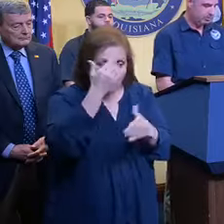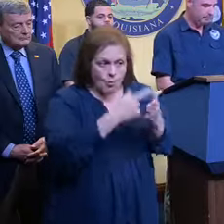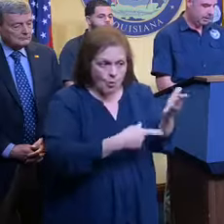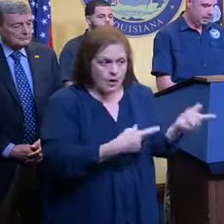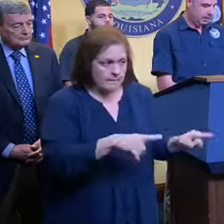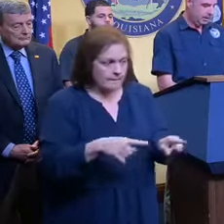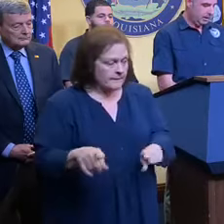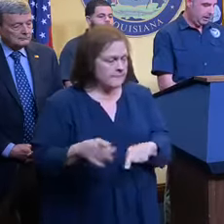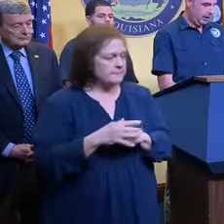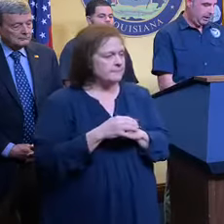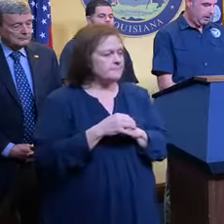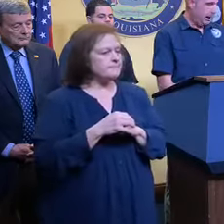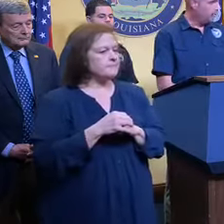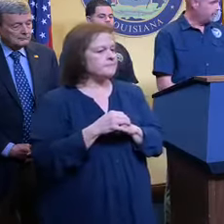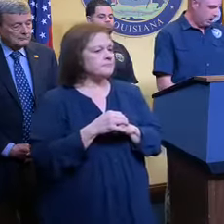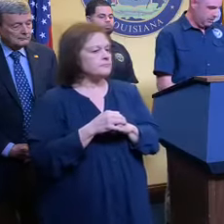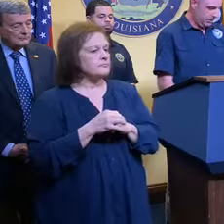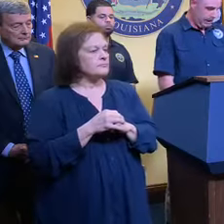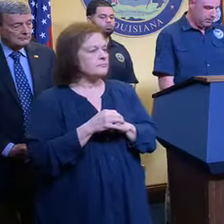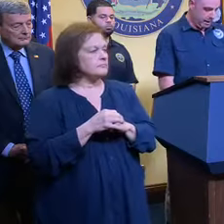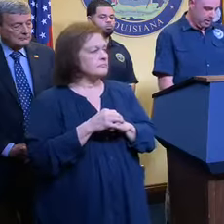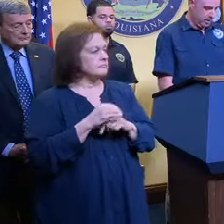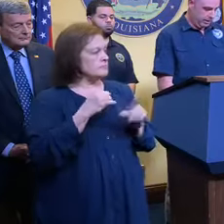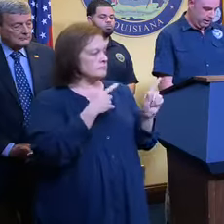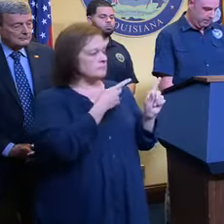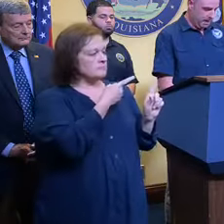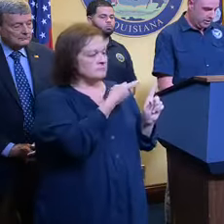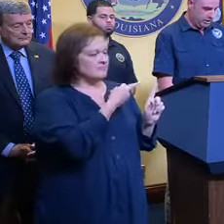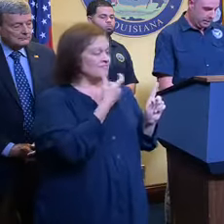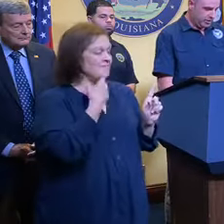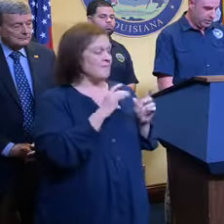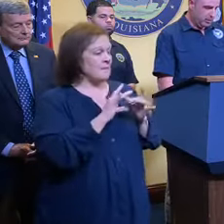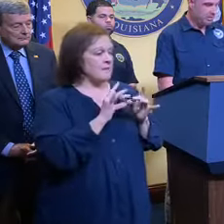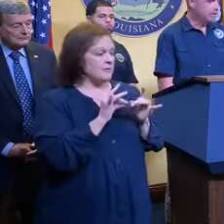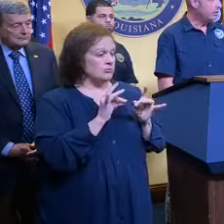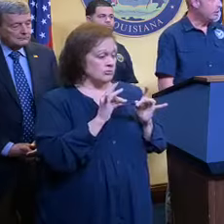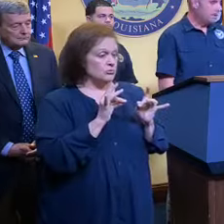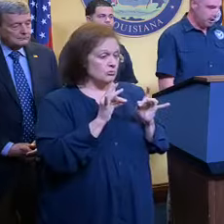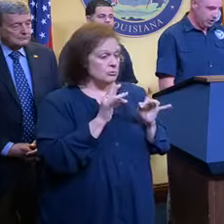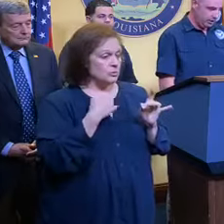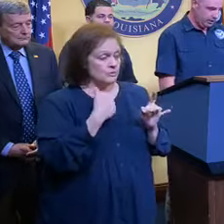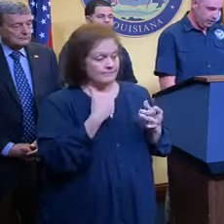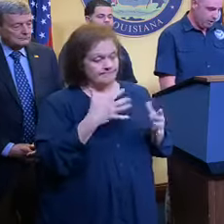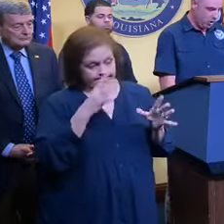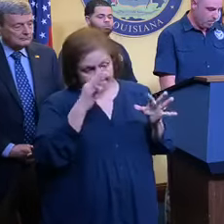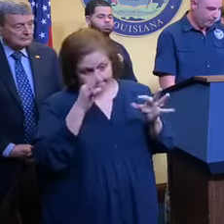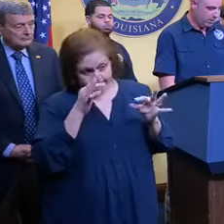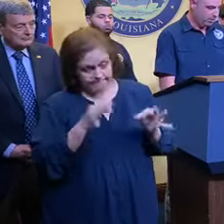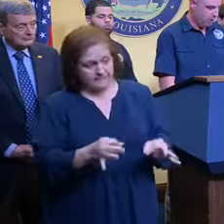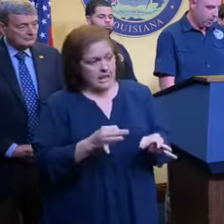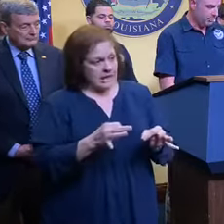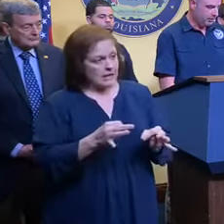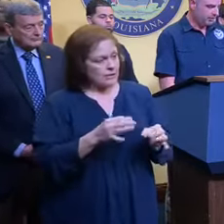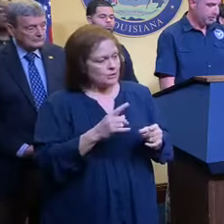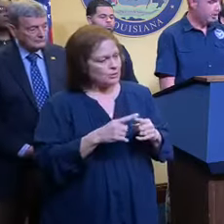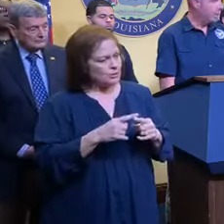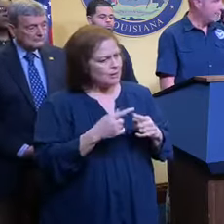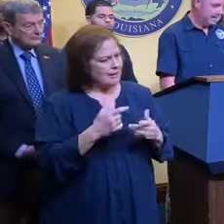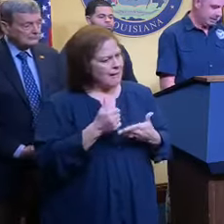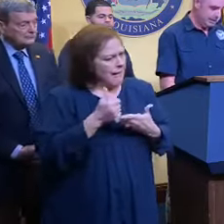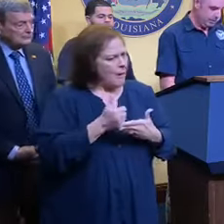possible. As Jen and the mayor mentioned yesterday, we made the determination that in order to prevent the spread of